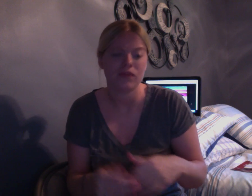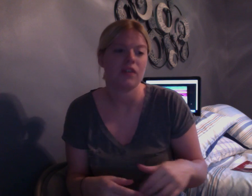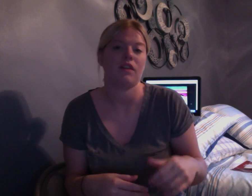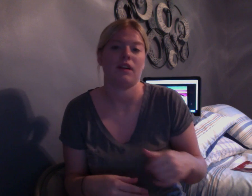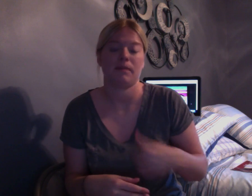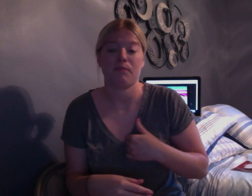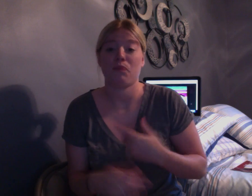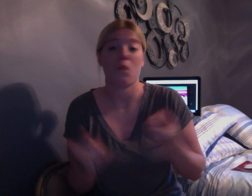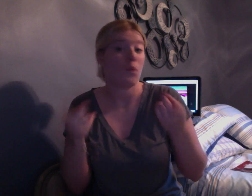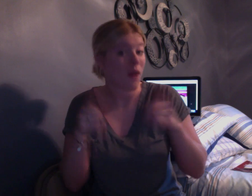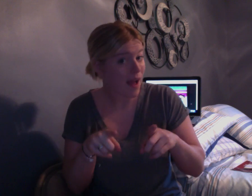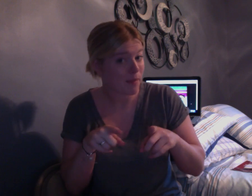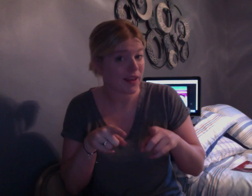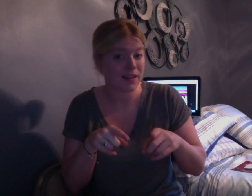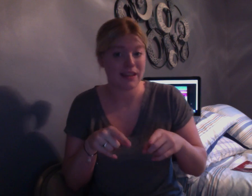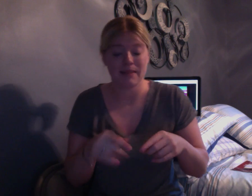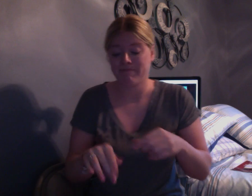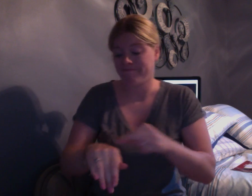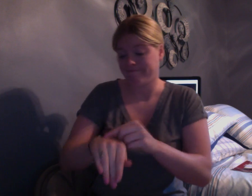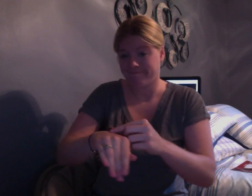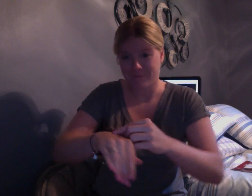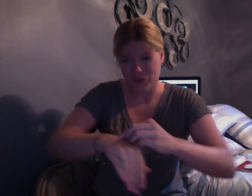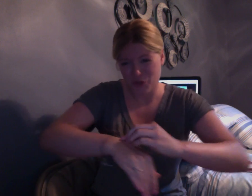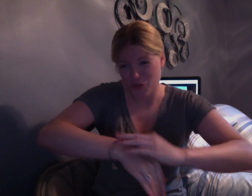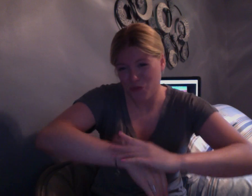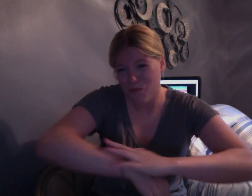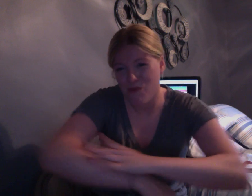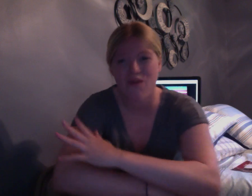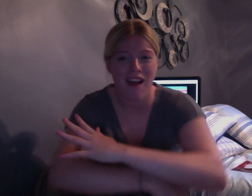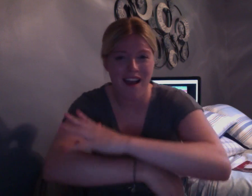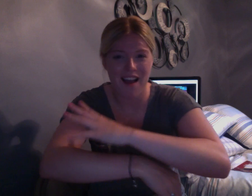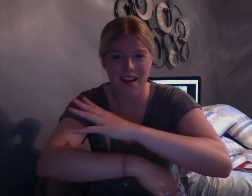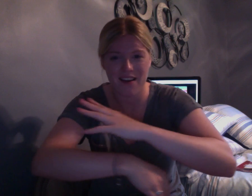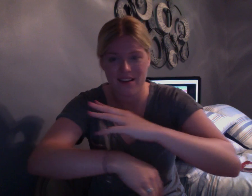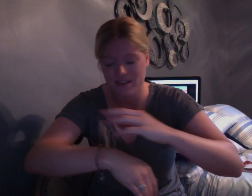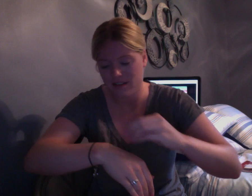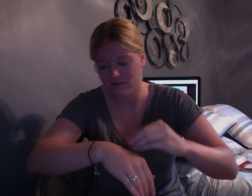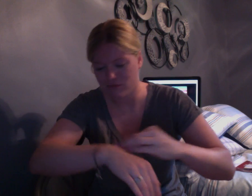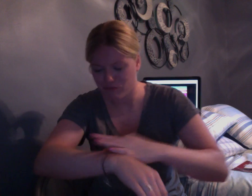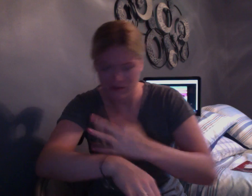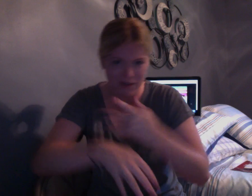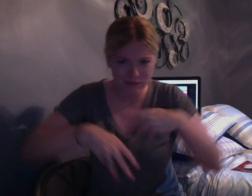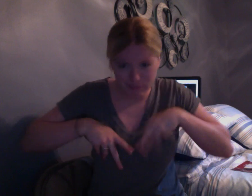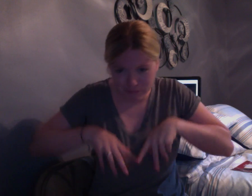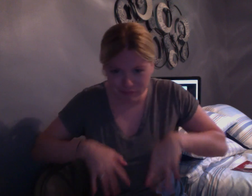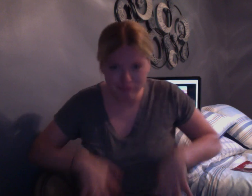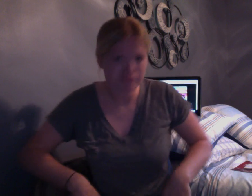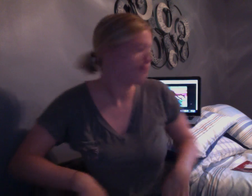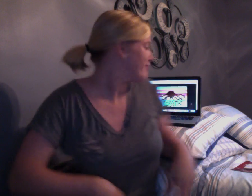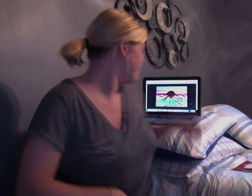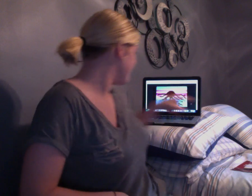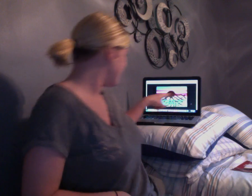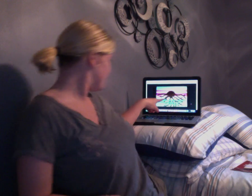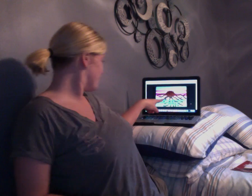normal tissue, causing extensive destruction of skin and bodily structures. Many cancers may form roots or fingers of diseased